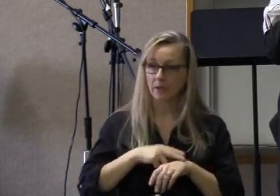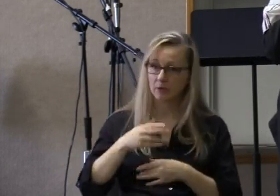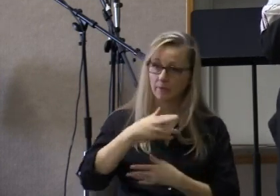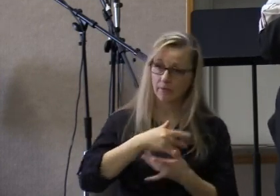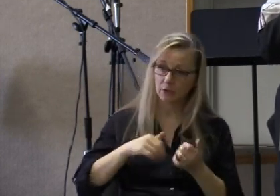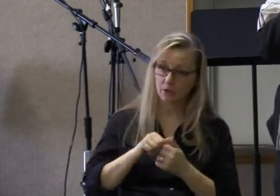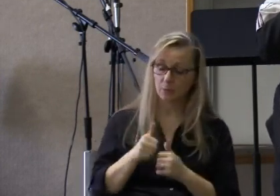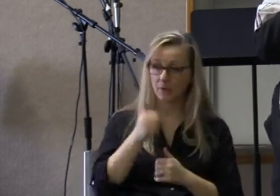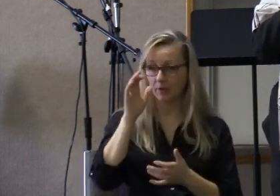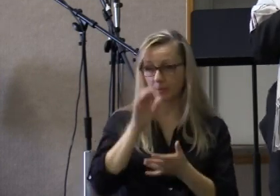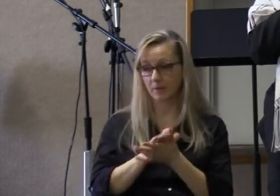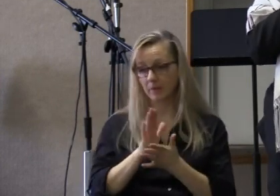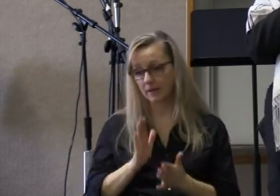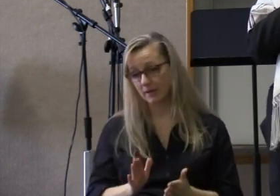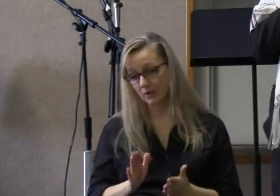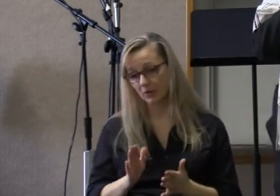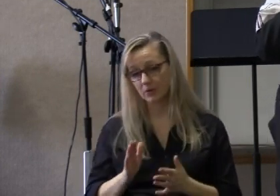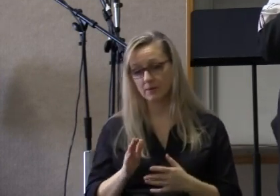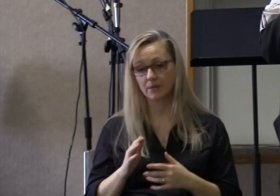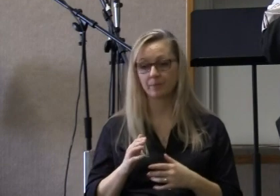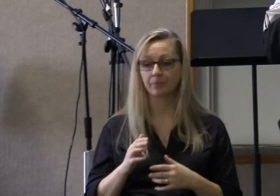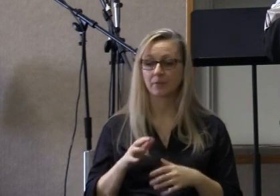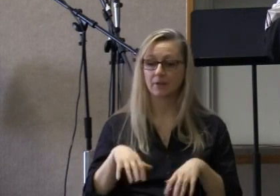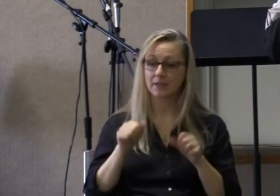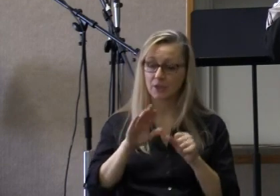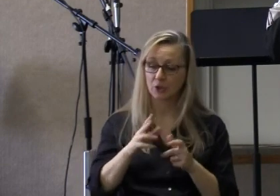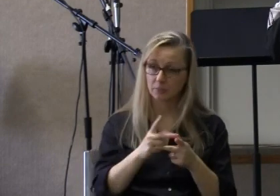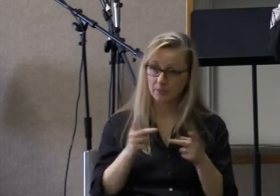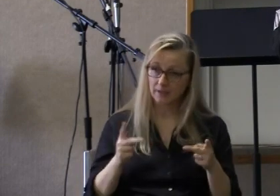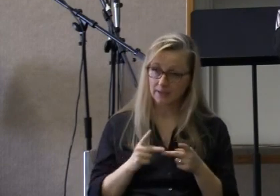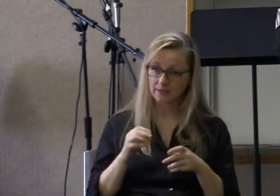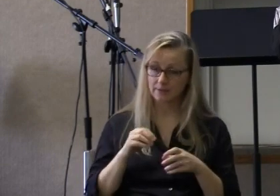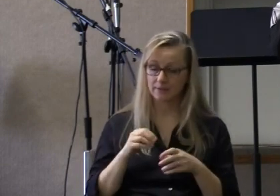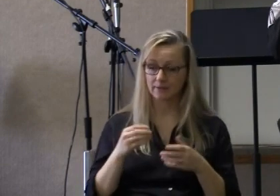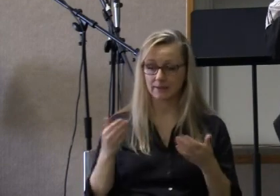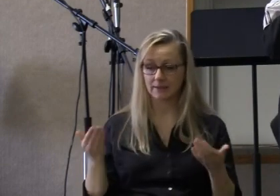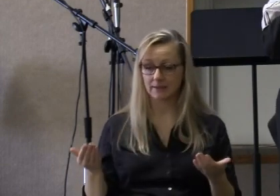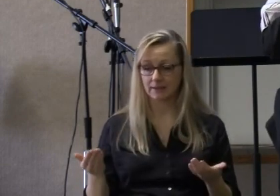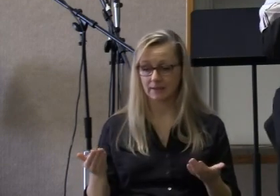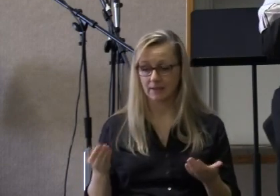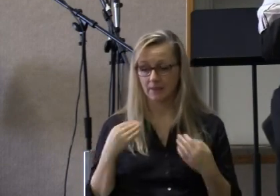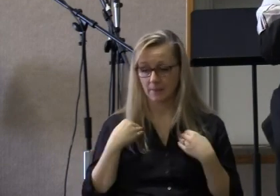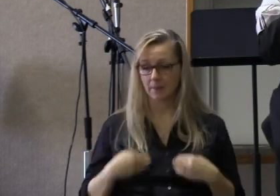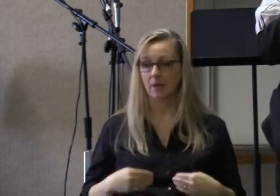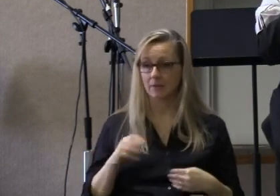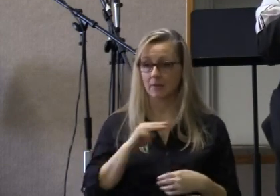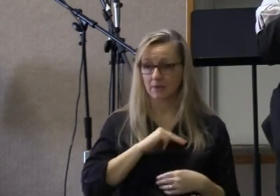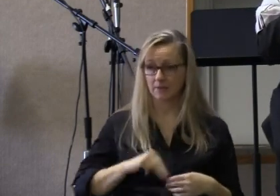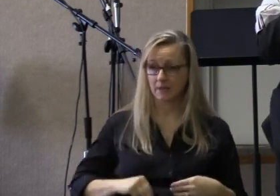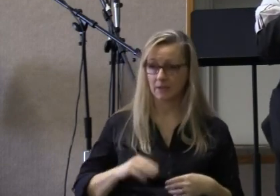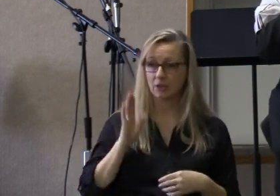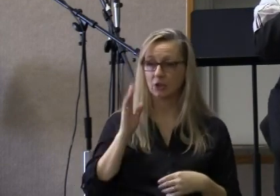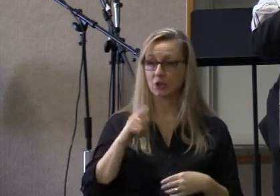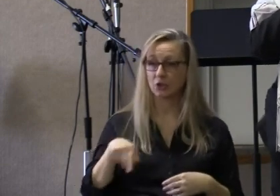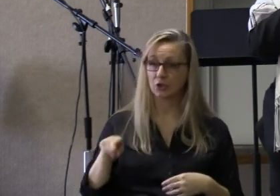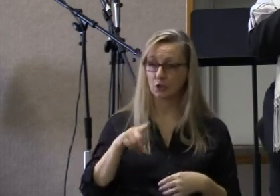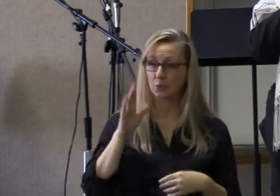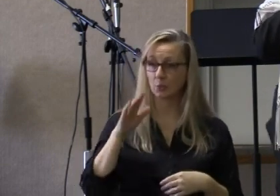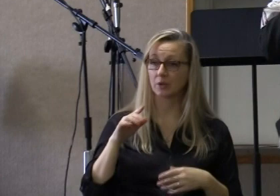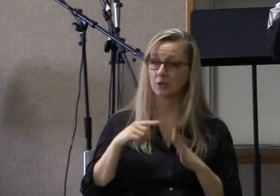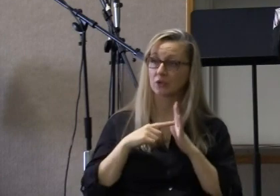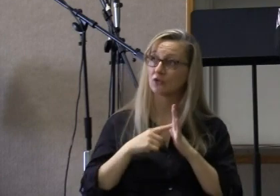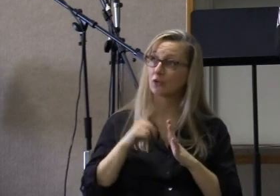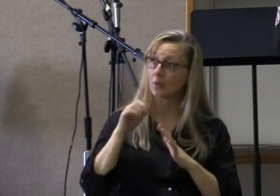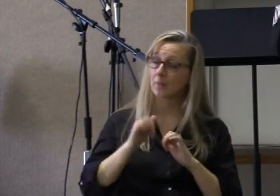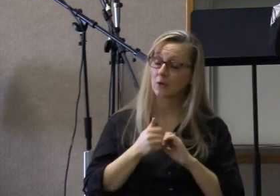believers, assume your position in the body of Messiah. You'll do things to show him that you love him. I want